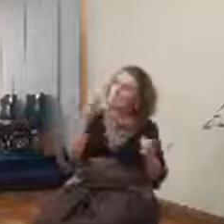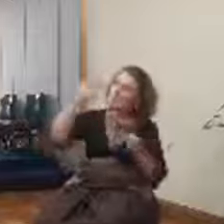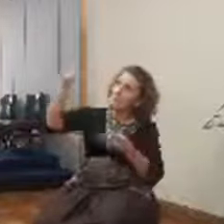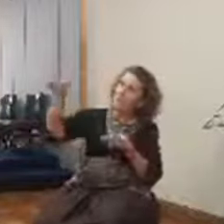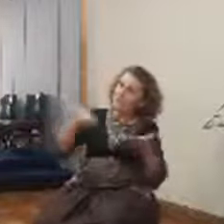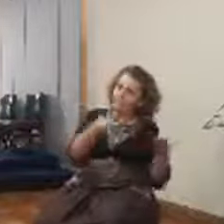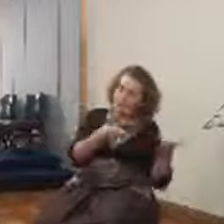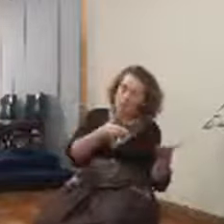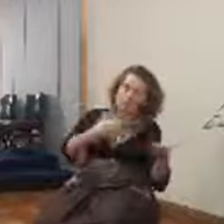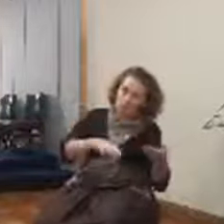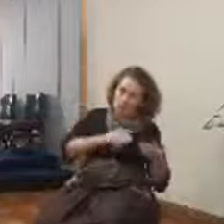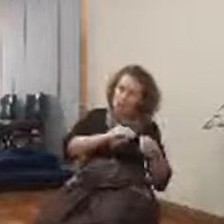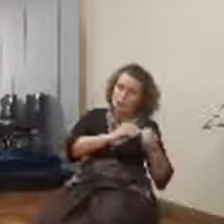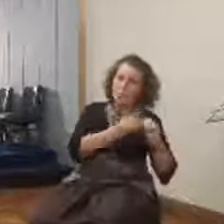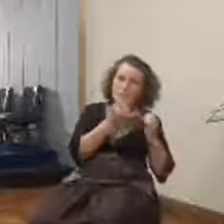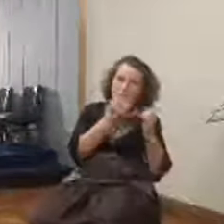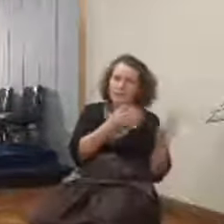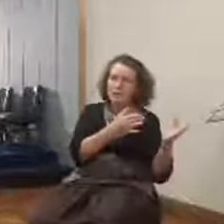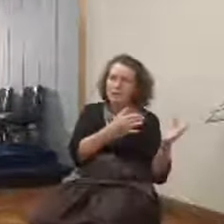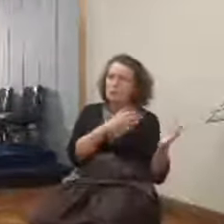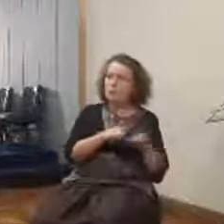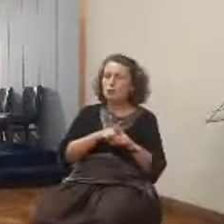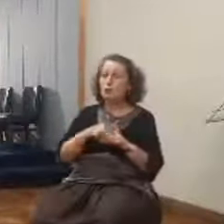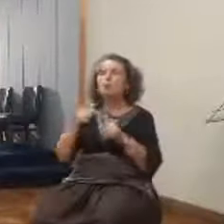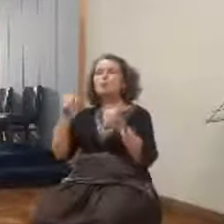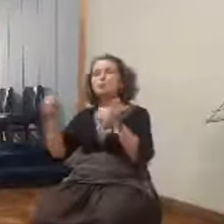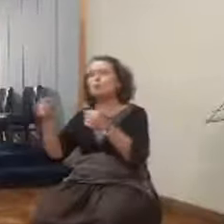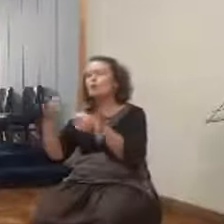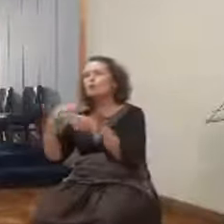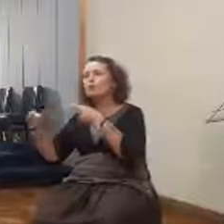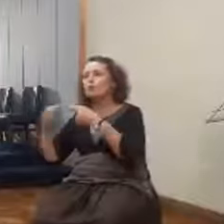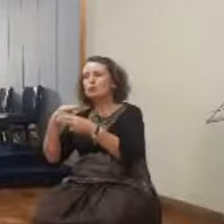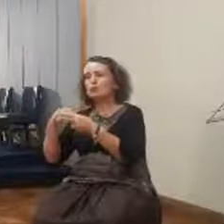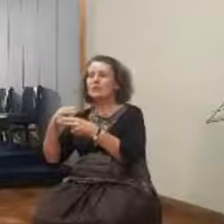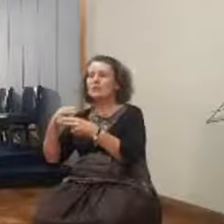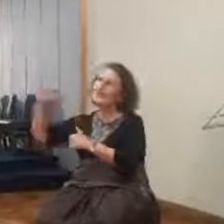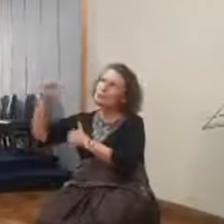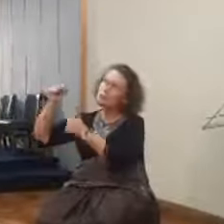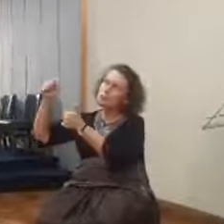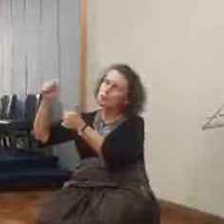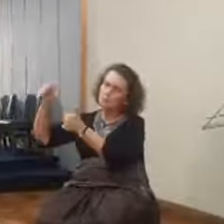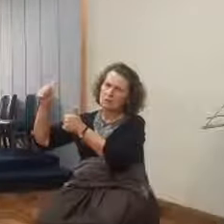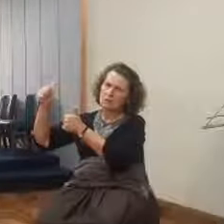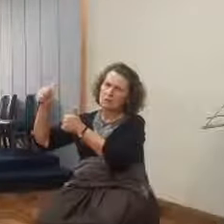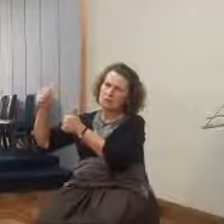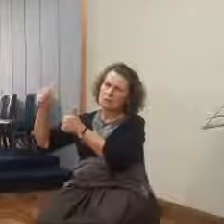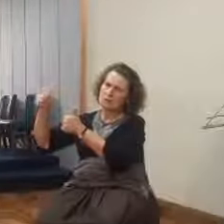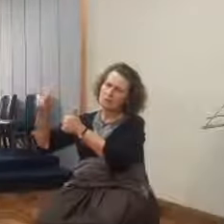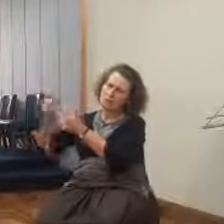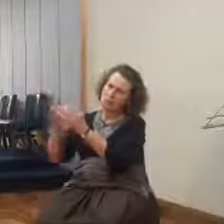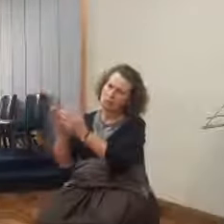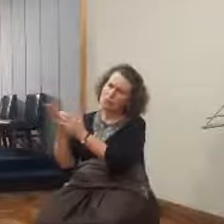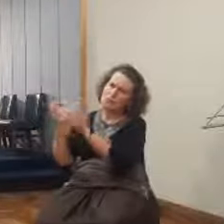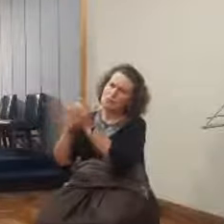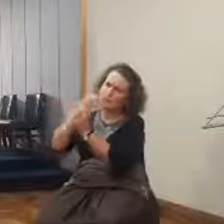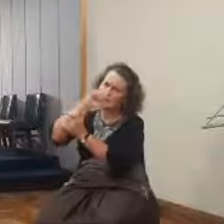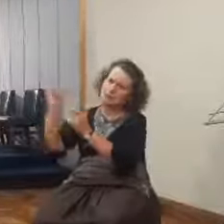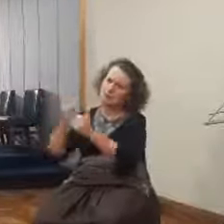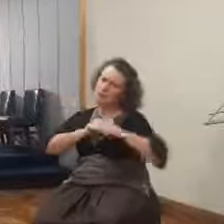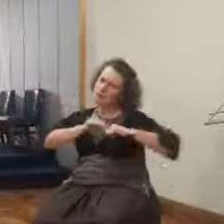the gospel. It's full of the good news of the goodness of God in the redeeming love of our Lord Jesus